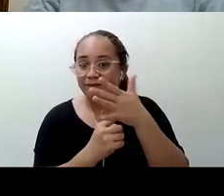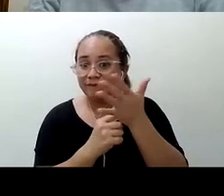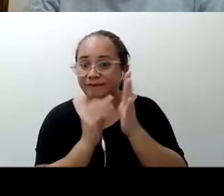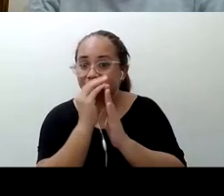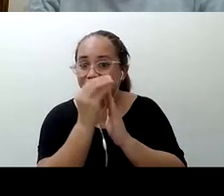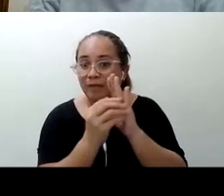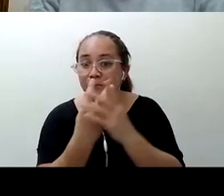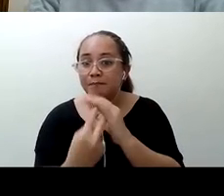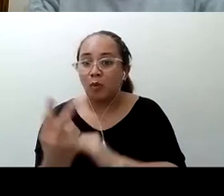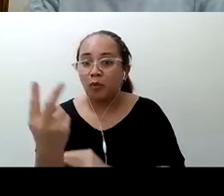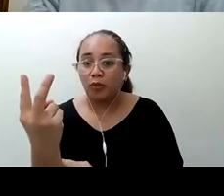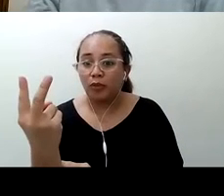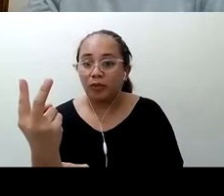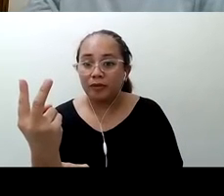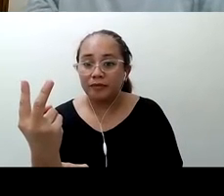Okay.